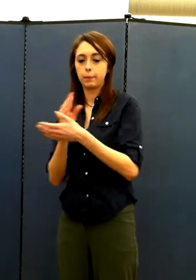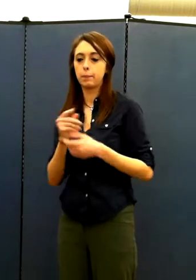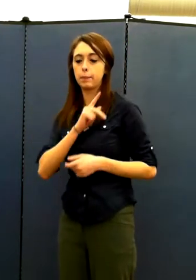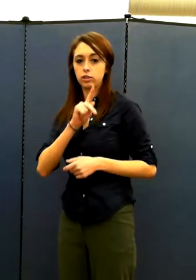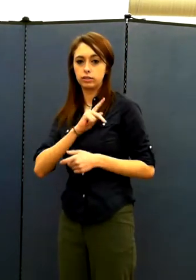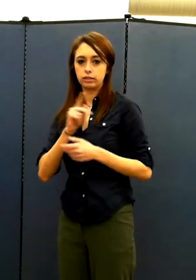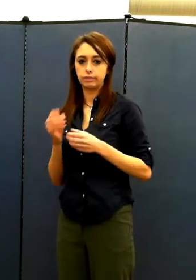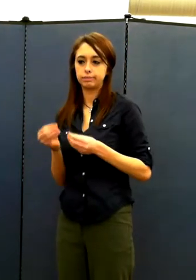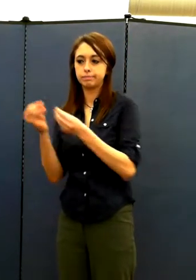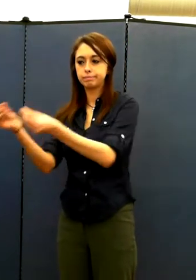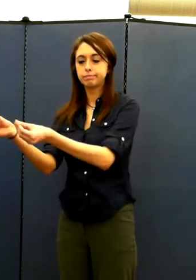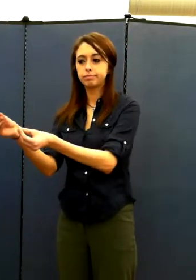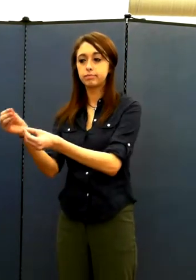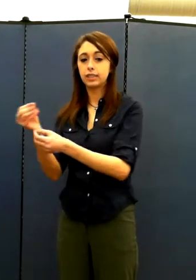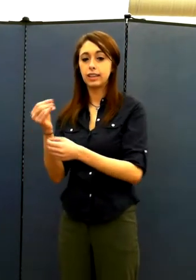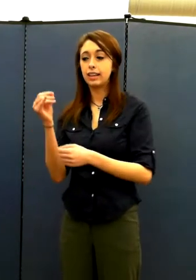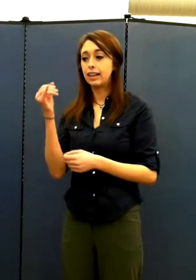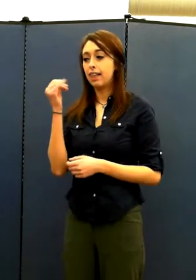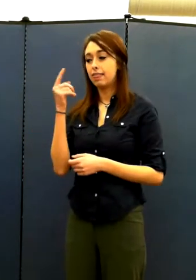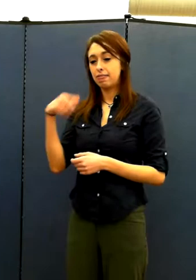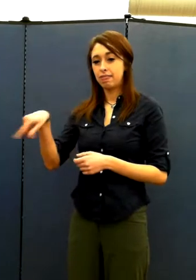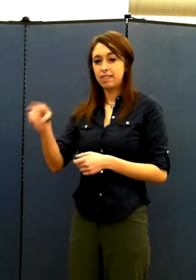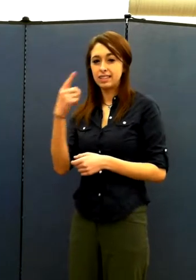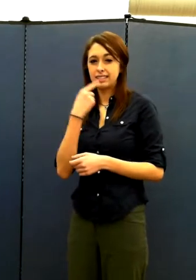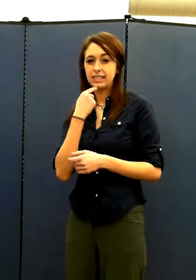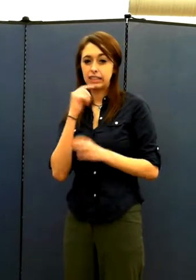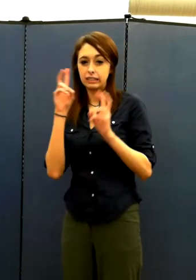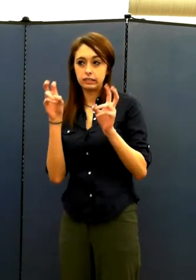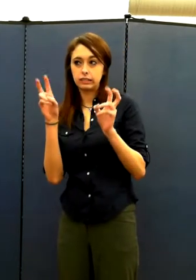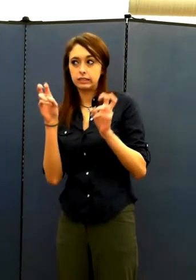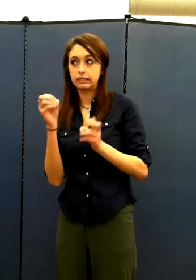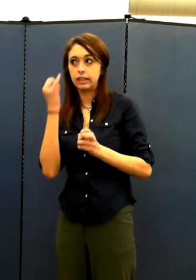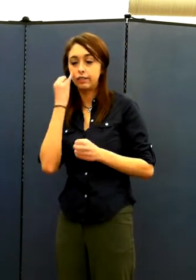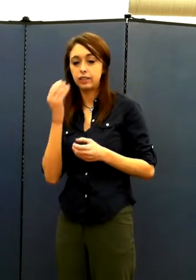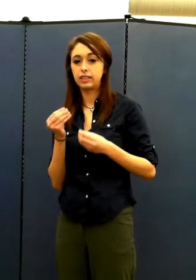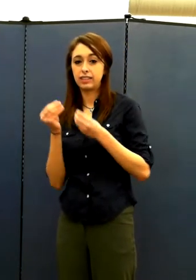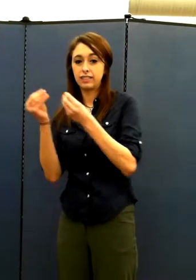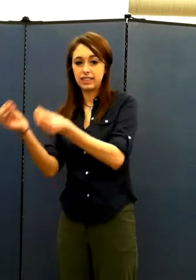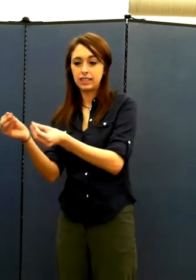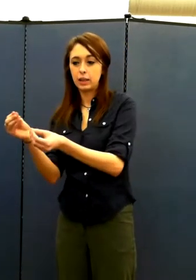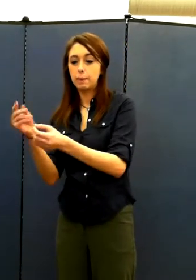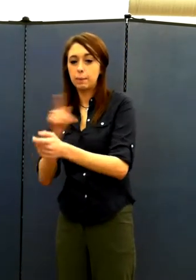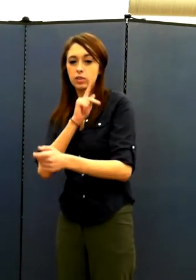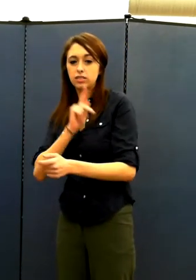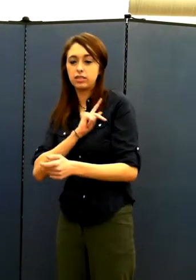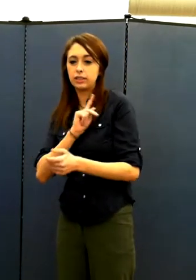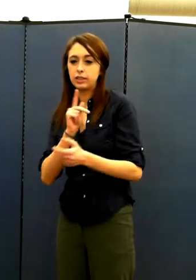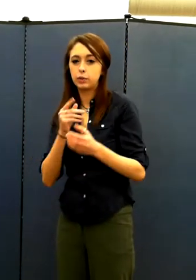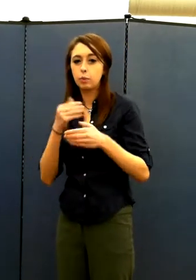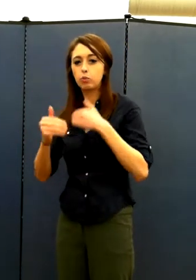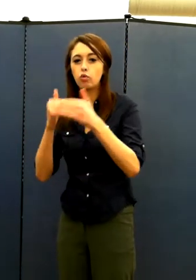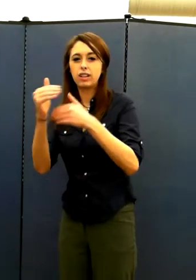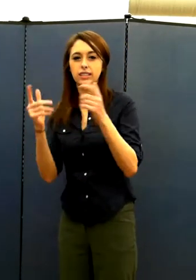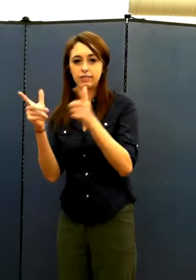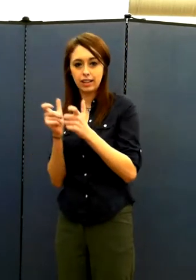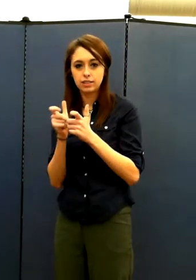unquote, that if you give it to them personally, they'll process it faster. I guess technically that's true because you don't have to wait, a day or two for it